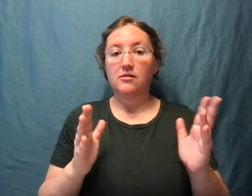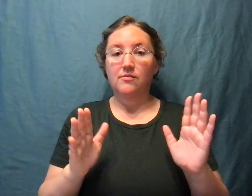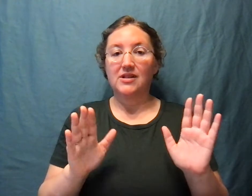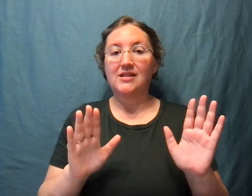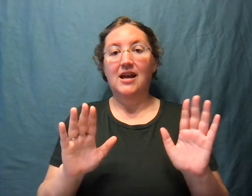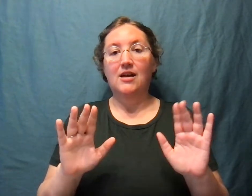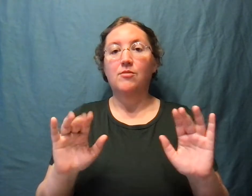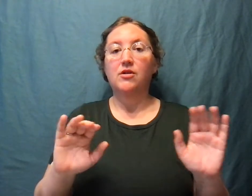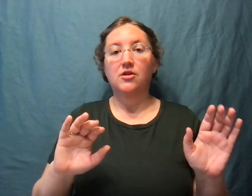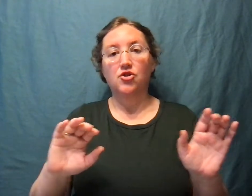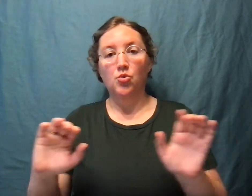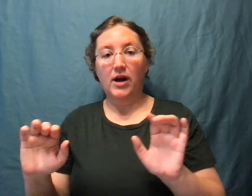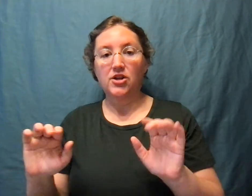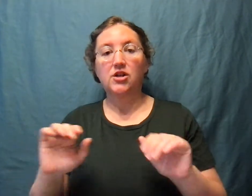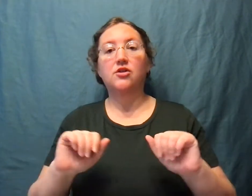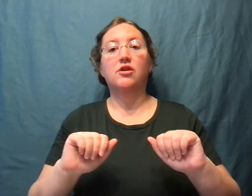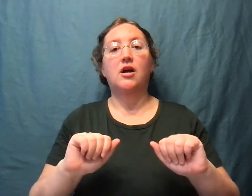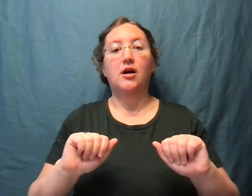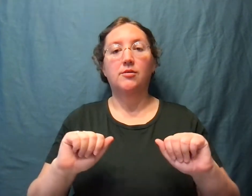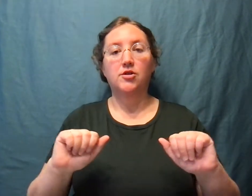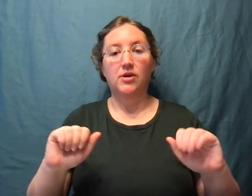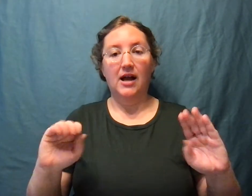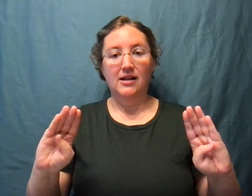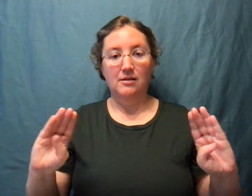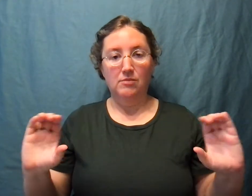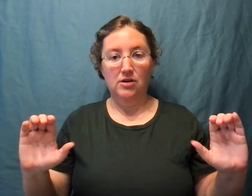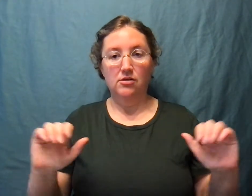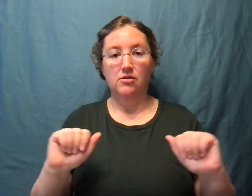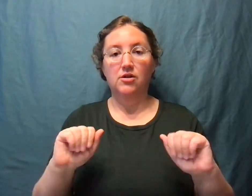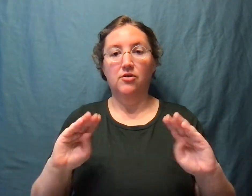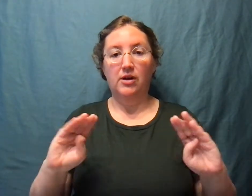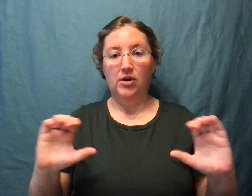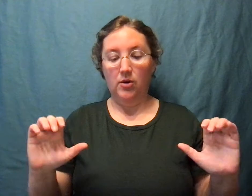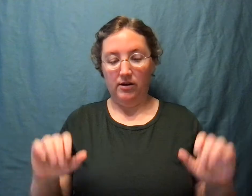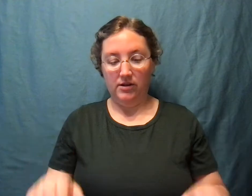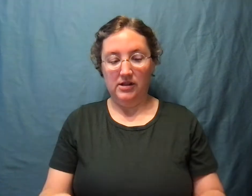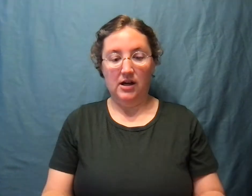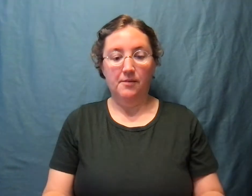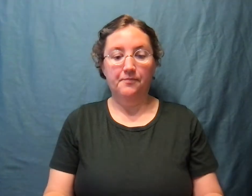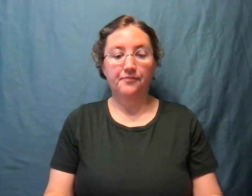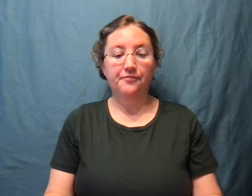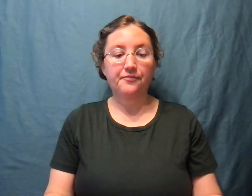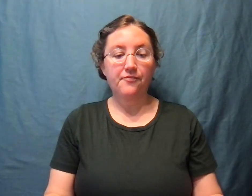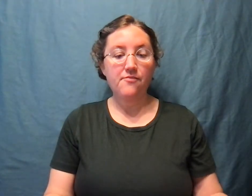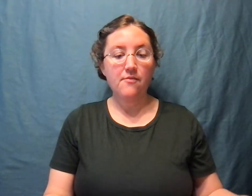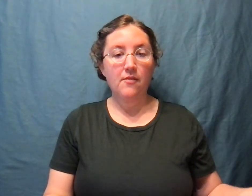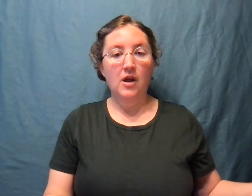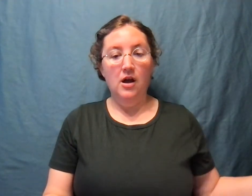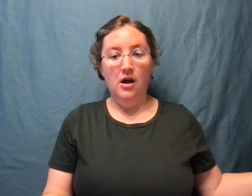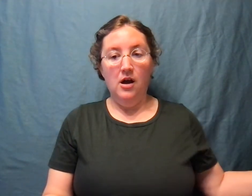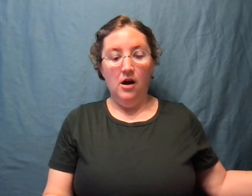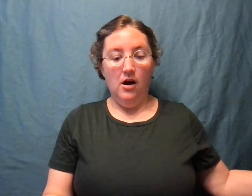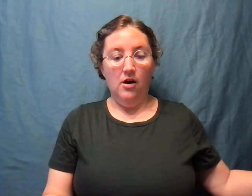the same direction. You're going to do it as a mirror. So they would go out to the side. All